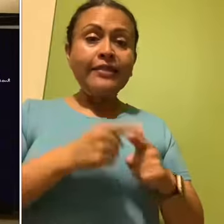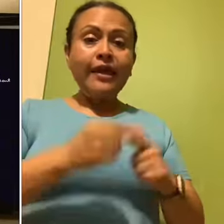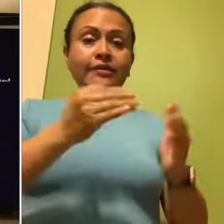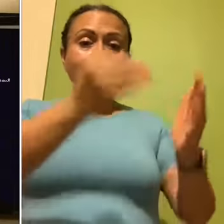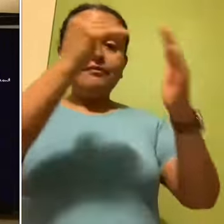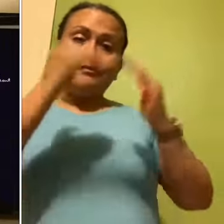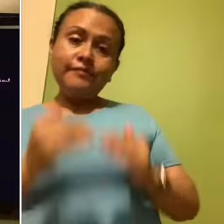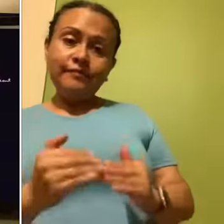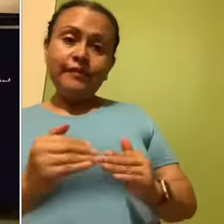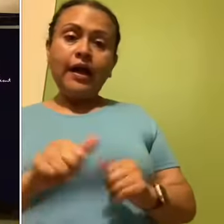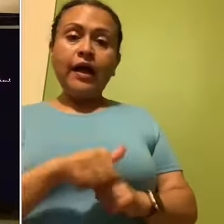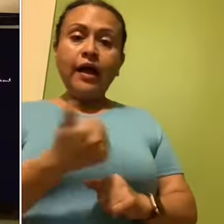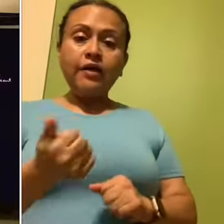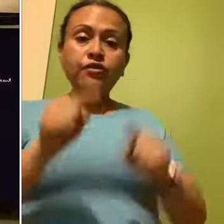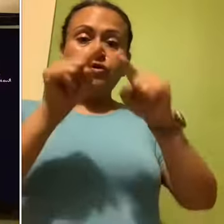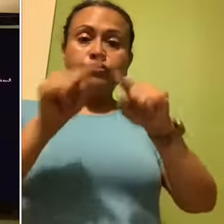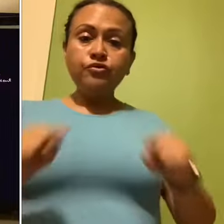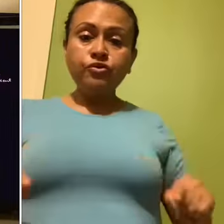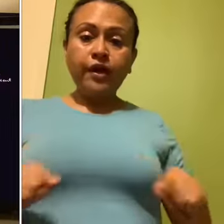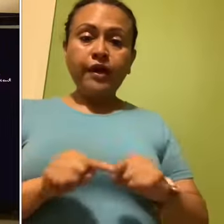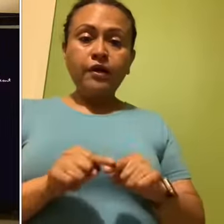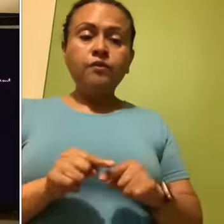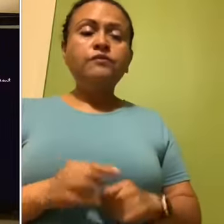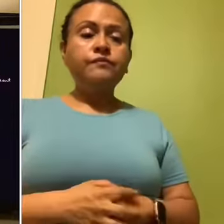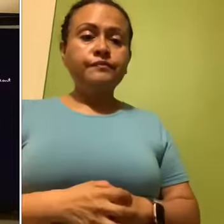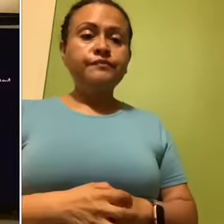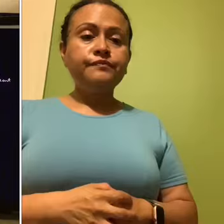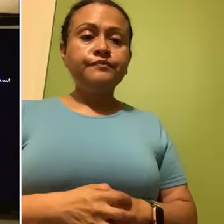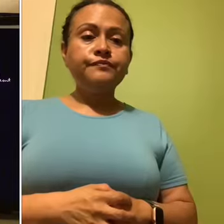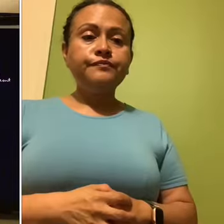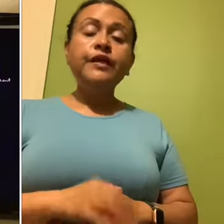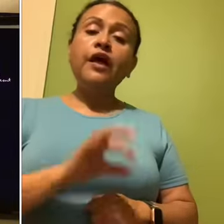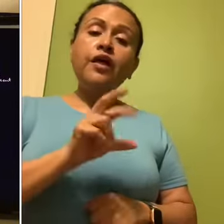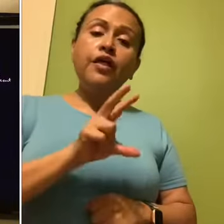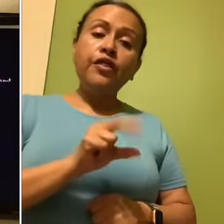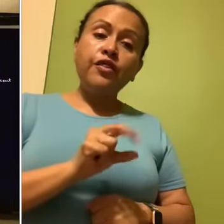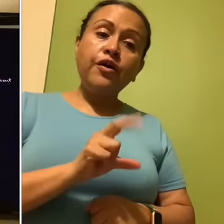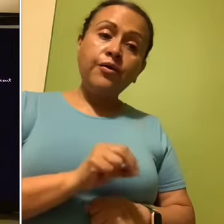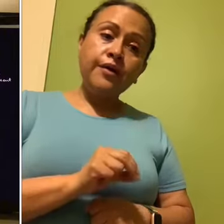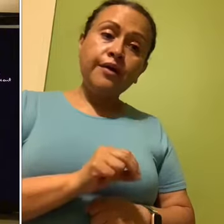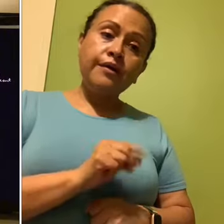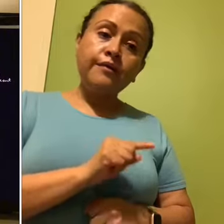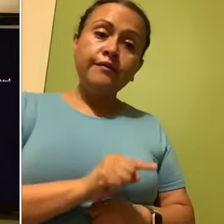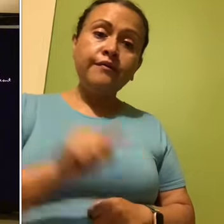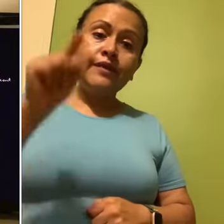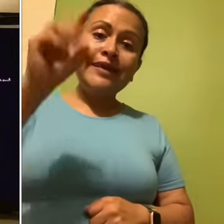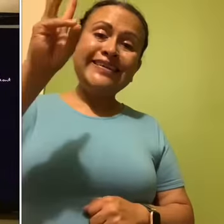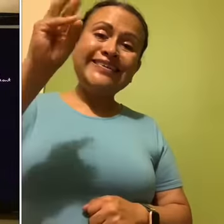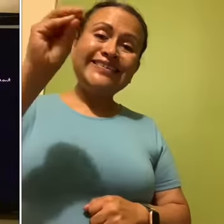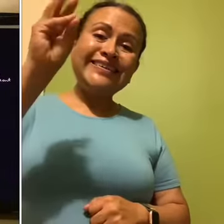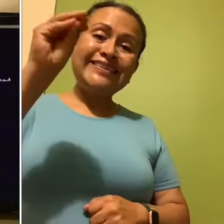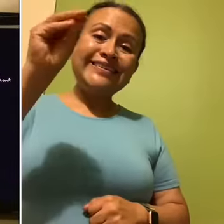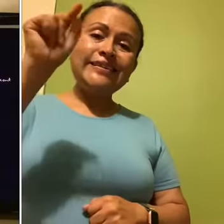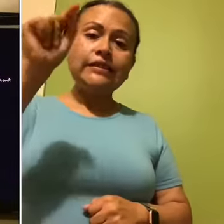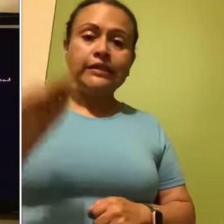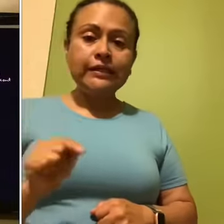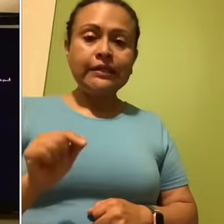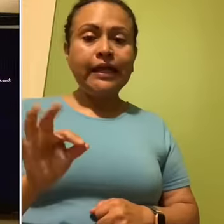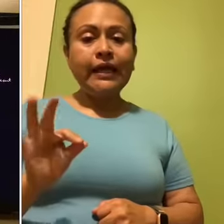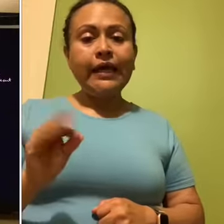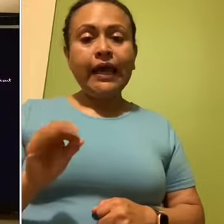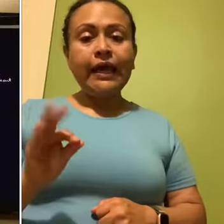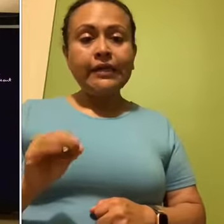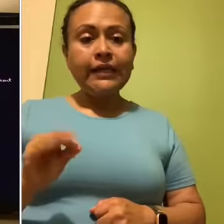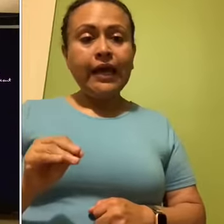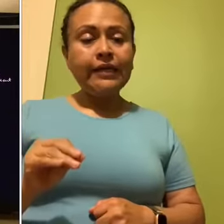and this is 90, and then I have this triangle right over here. I'll try to draw it. So I have this triangle where this is 30 degrees, this